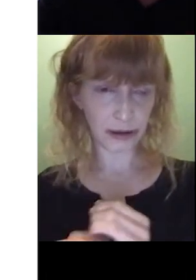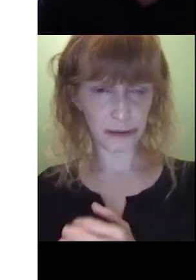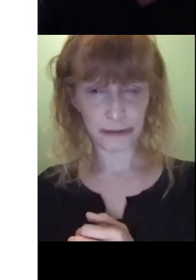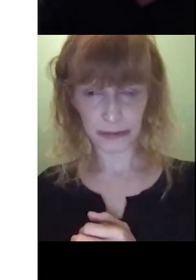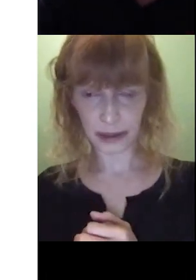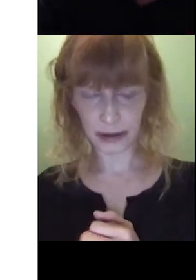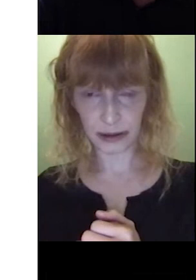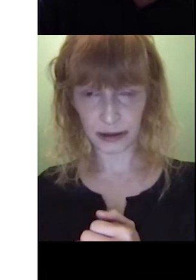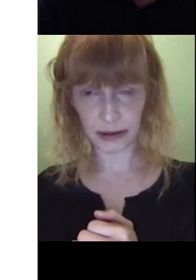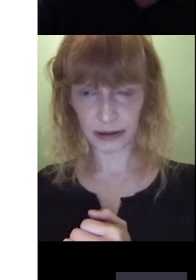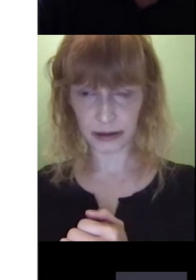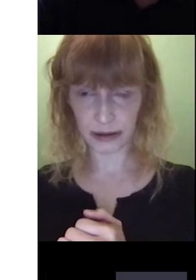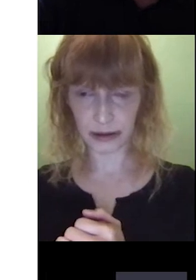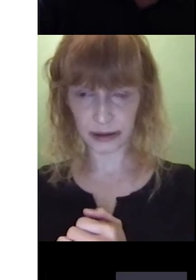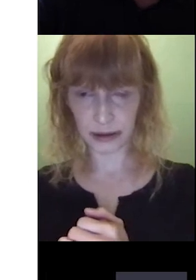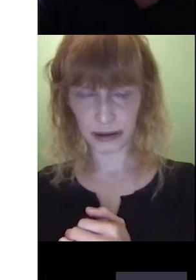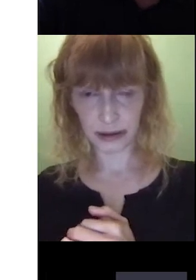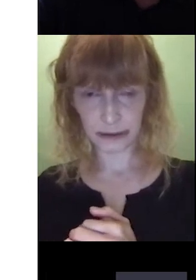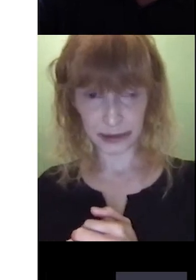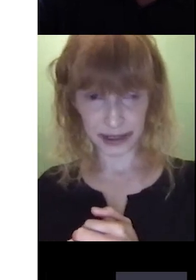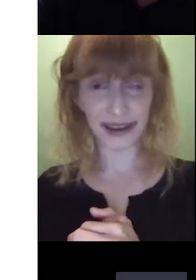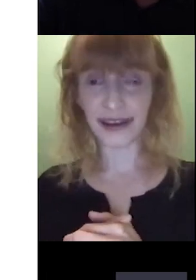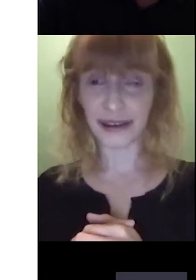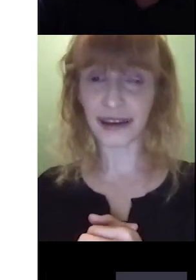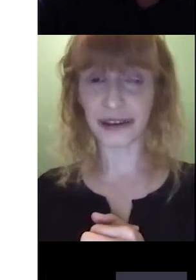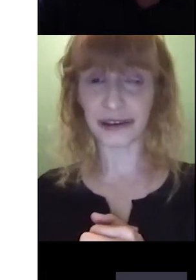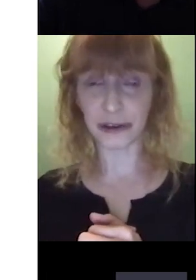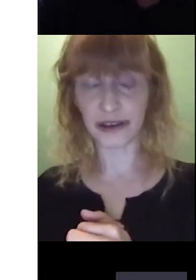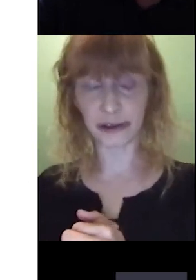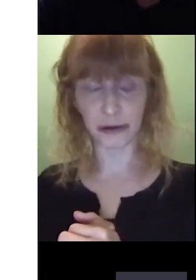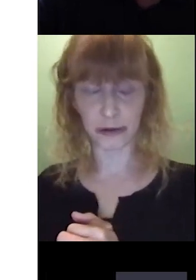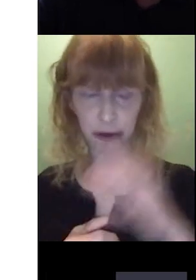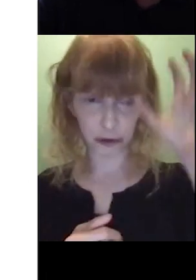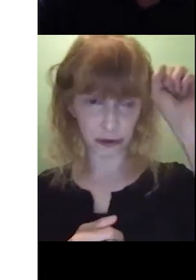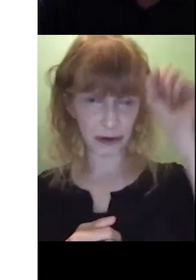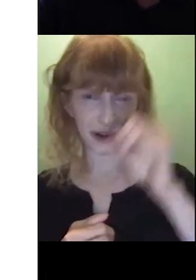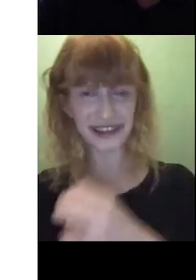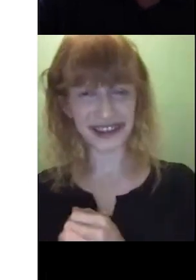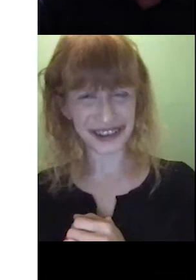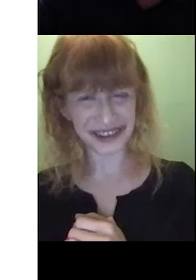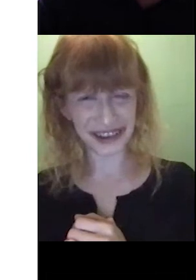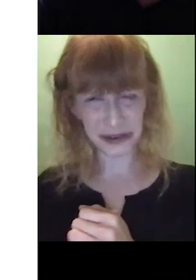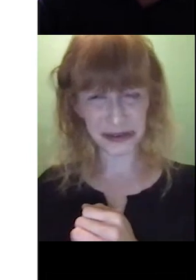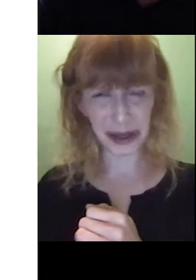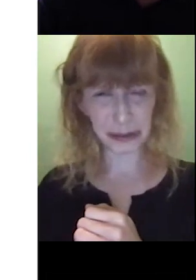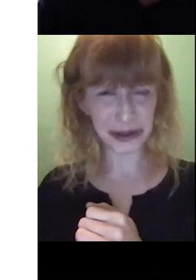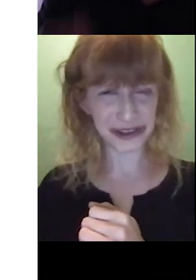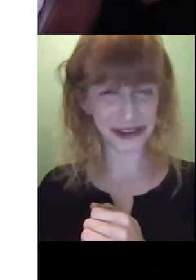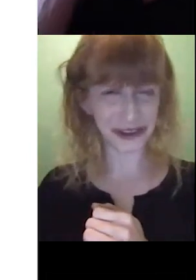Joanne? Let's have a look. Yeah, I think so. Yeah, so good remembering that it's a lift the flap book. So